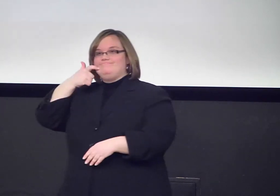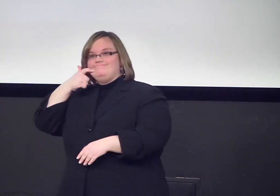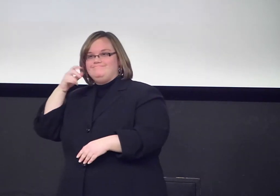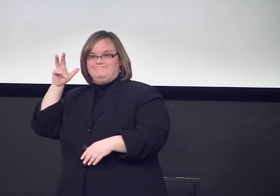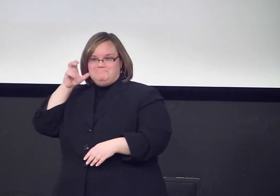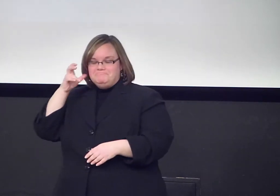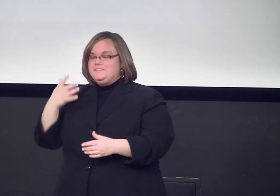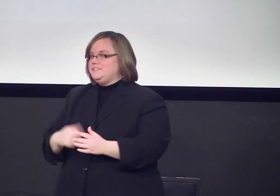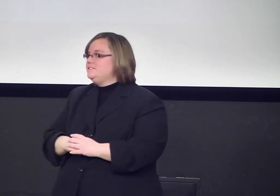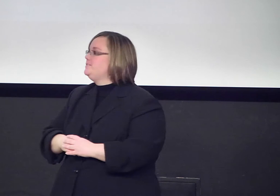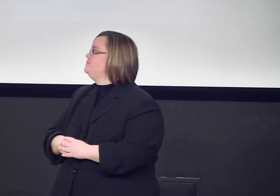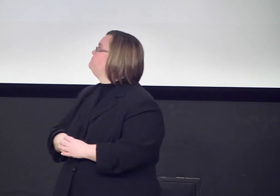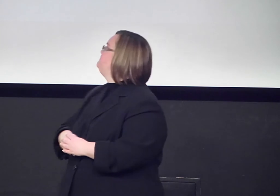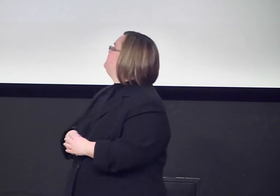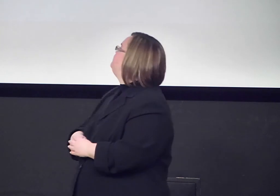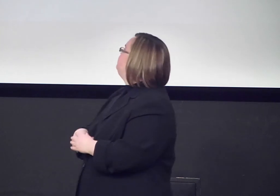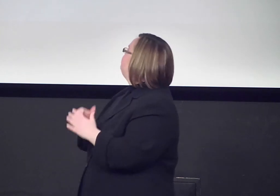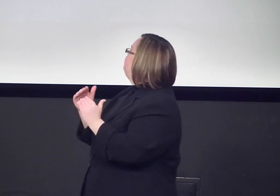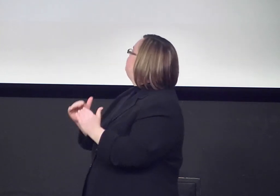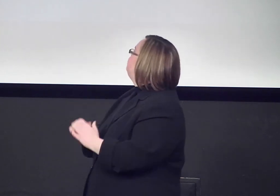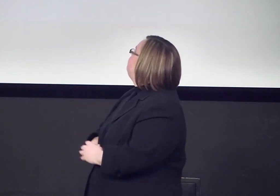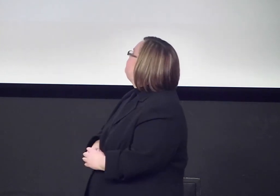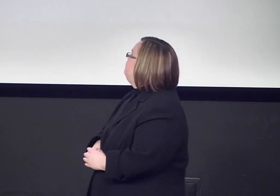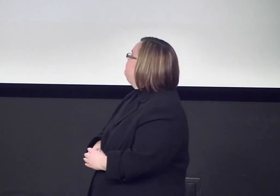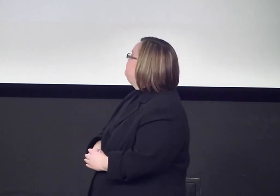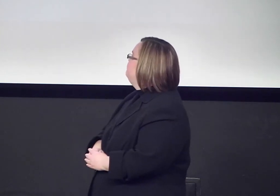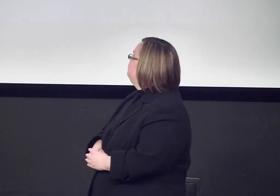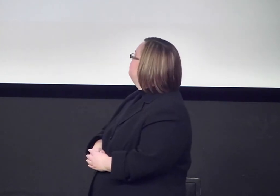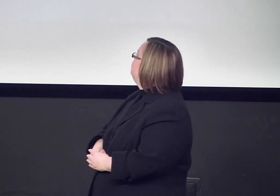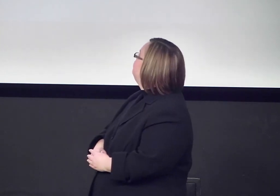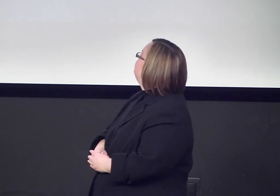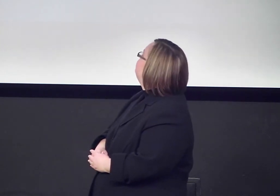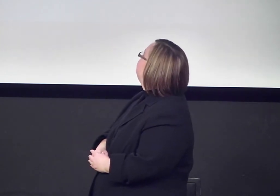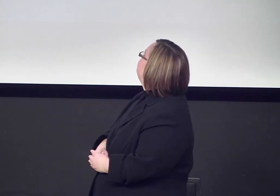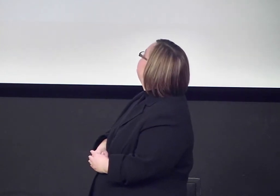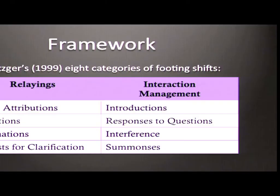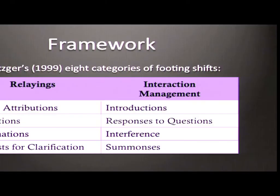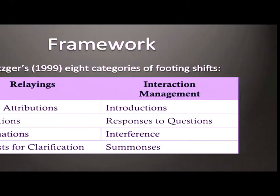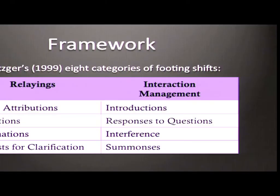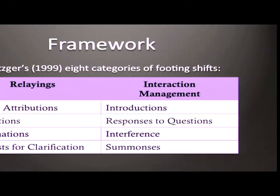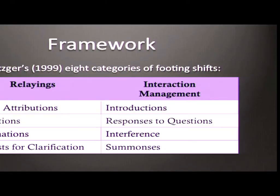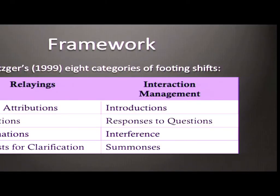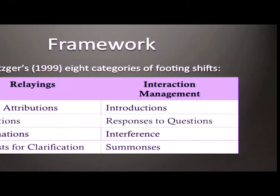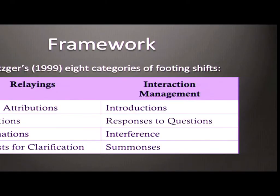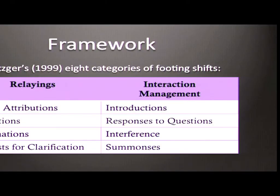interpreter as the person in the middle, essentially relaying that conversation.